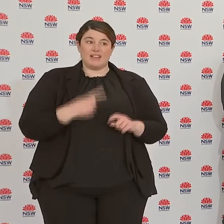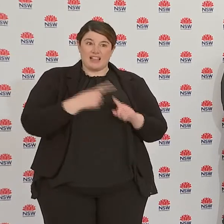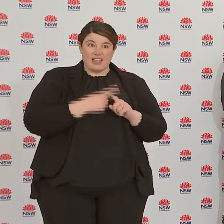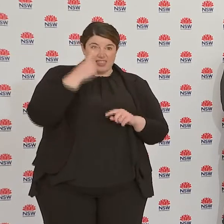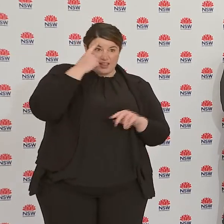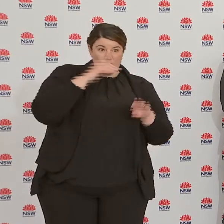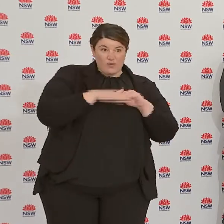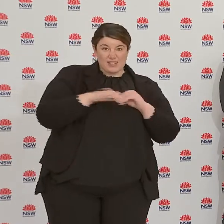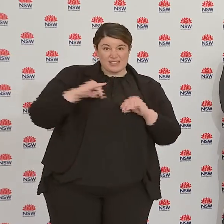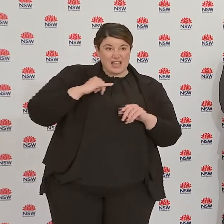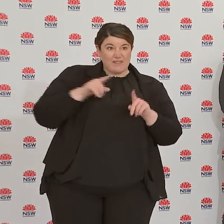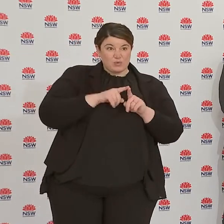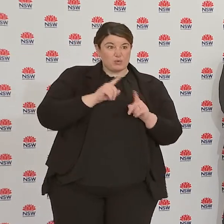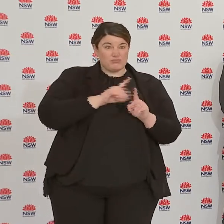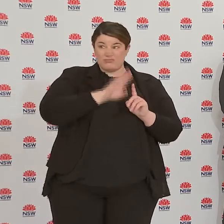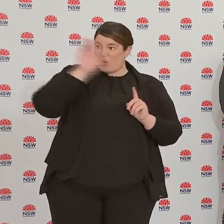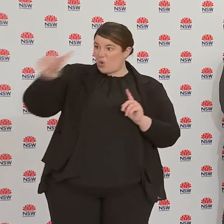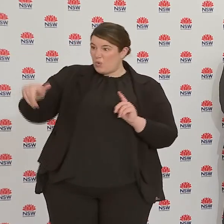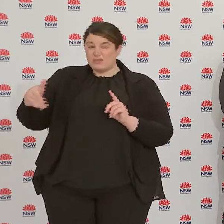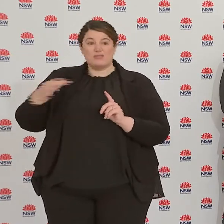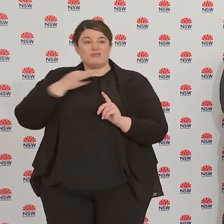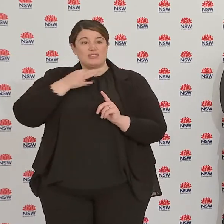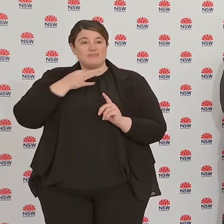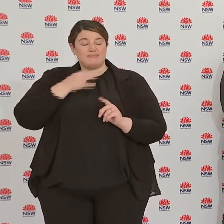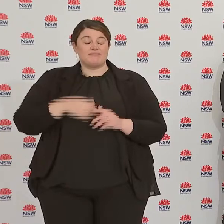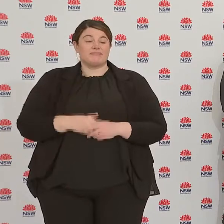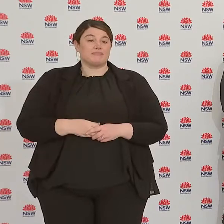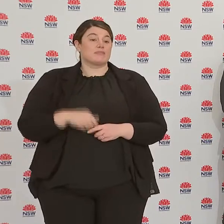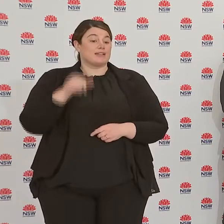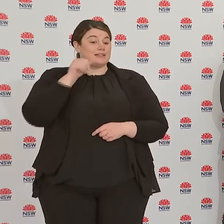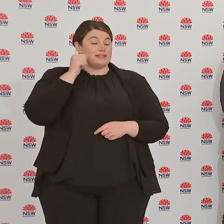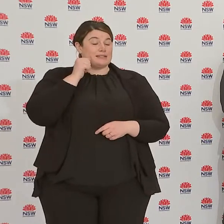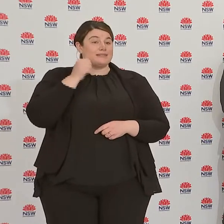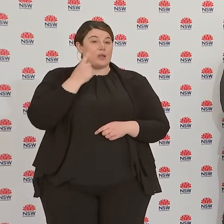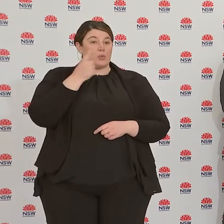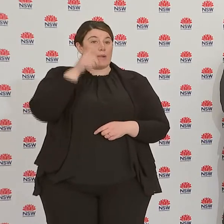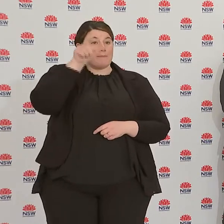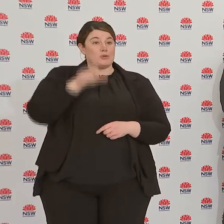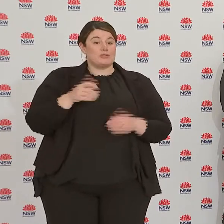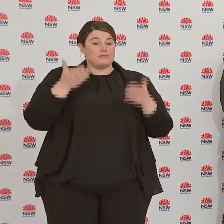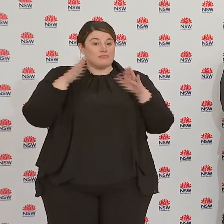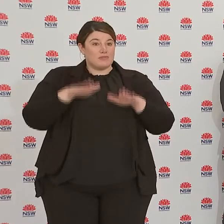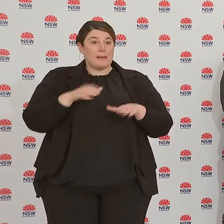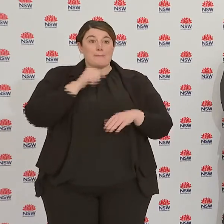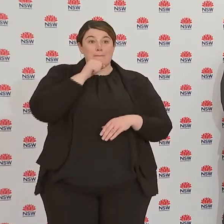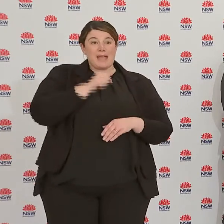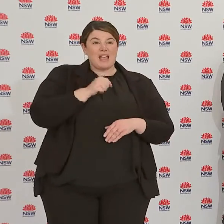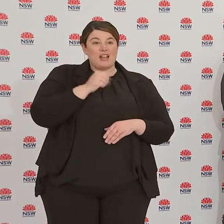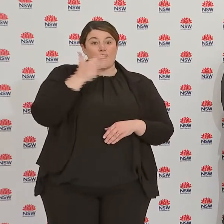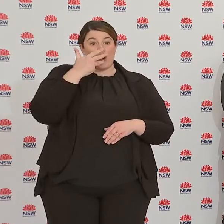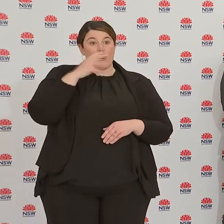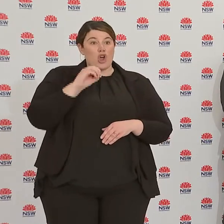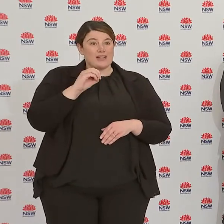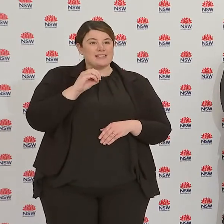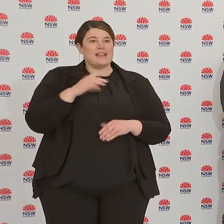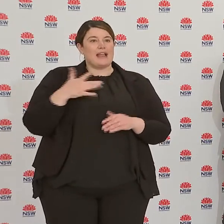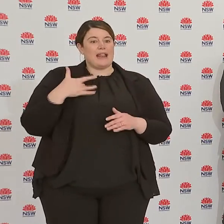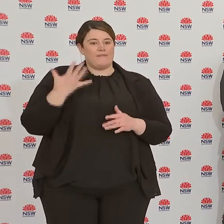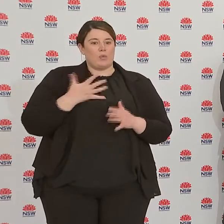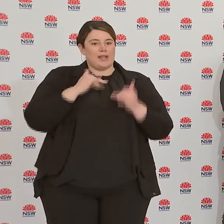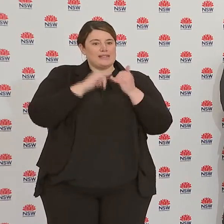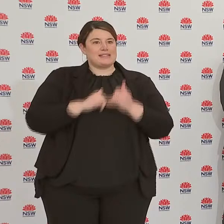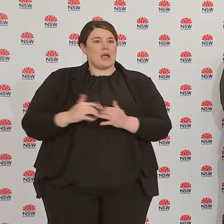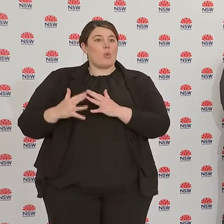staff. Sadly, we've also had a death that has been notified. A man in his 90s from southwestern Sydney died at